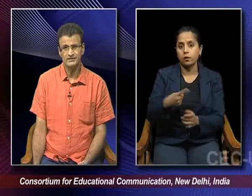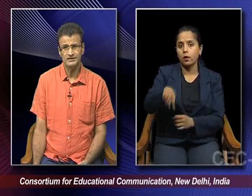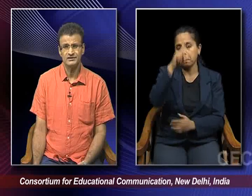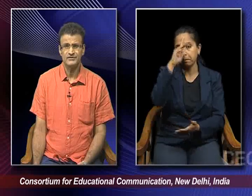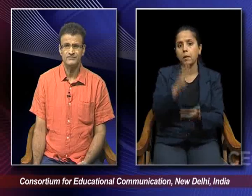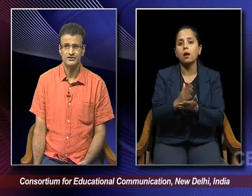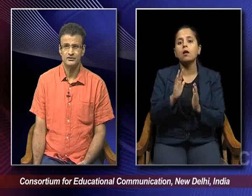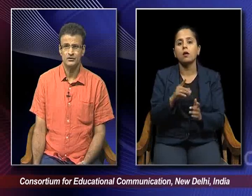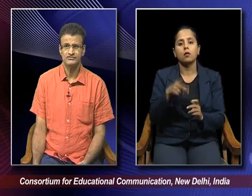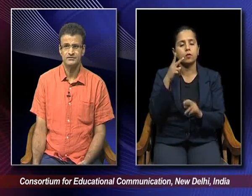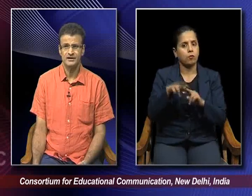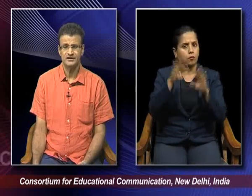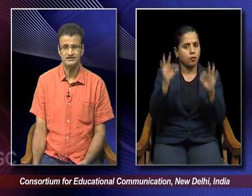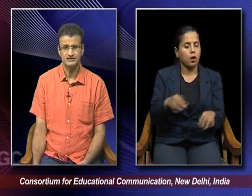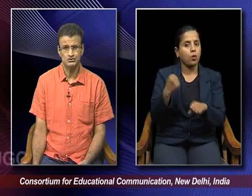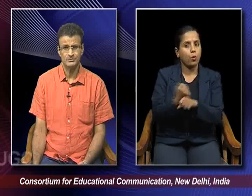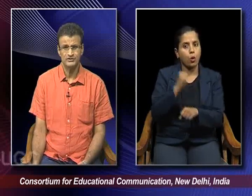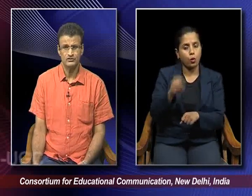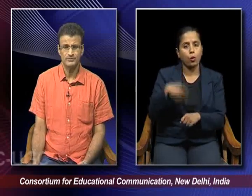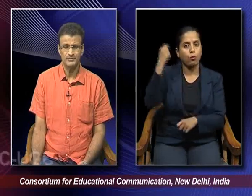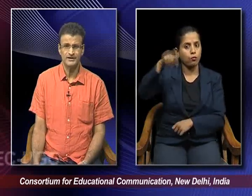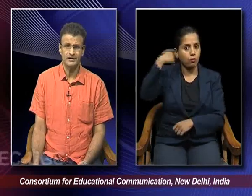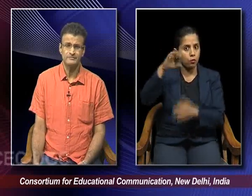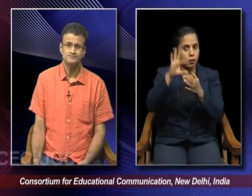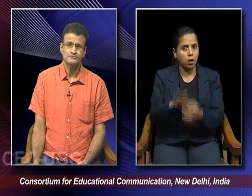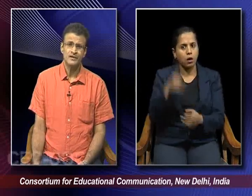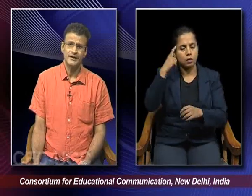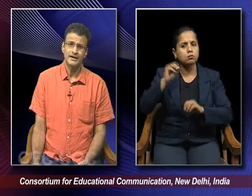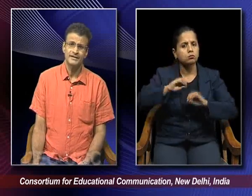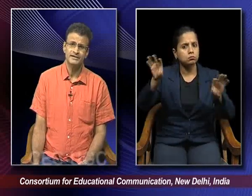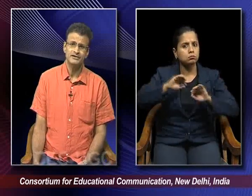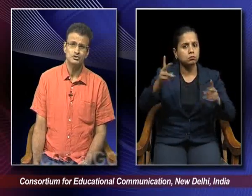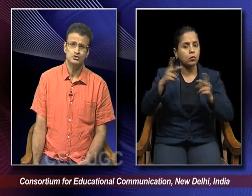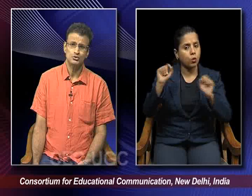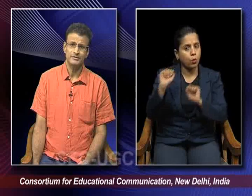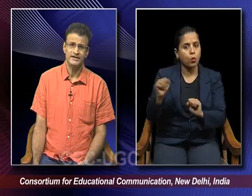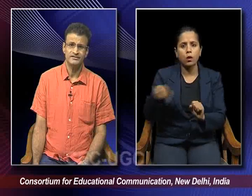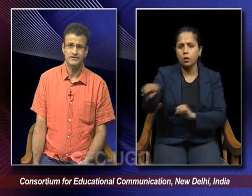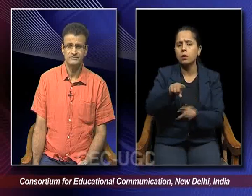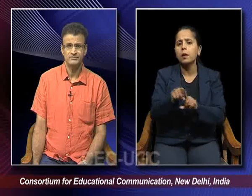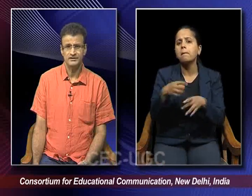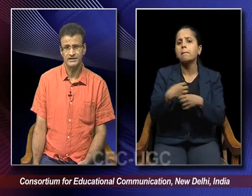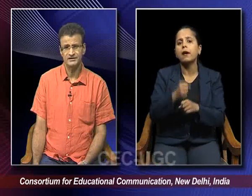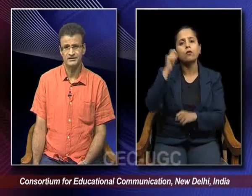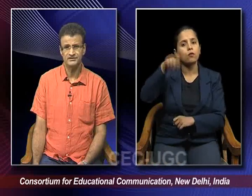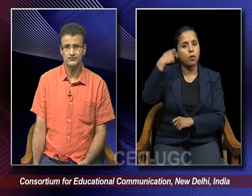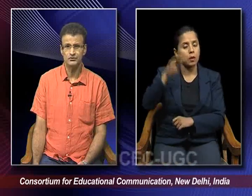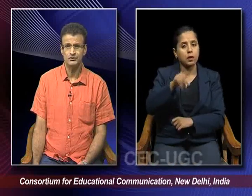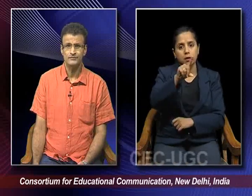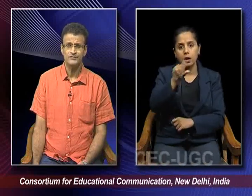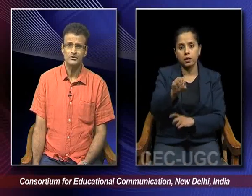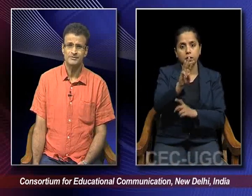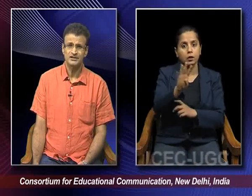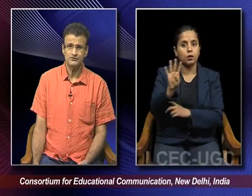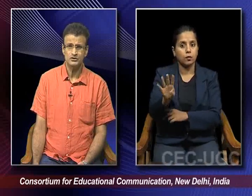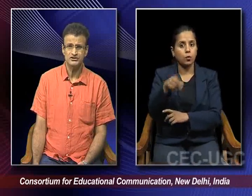believer in the framework of cinema as an instrument of propaganda, and he also made a film in 1934